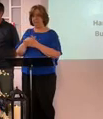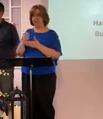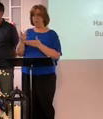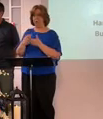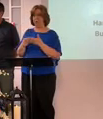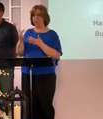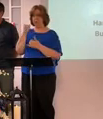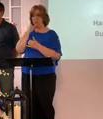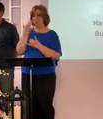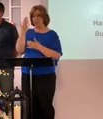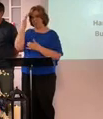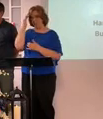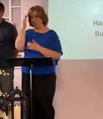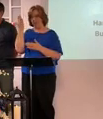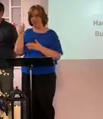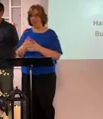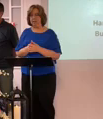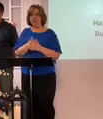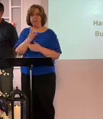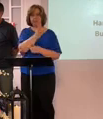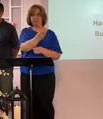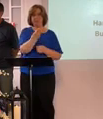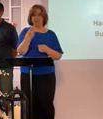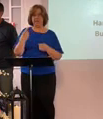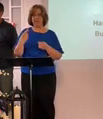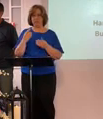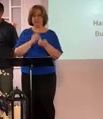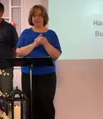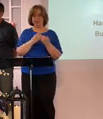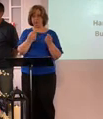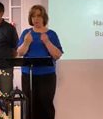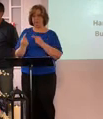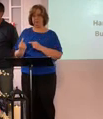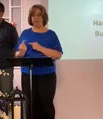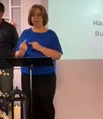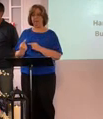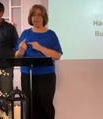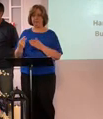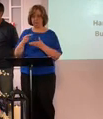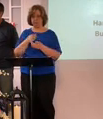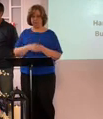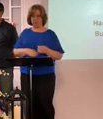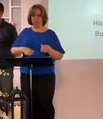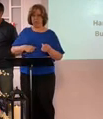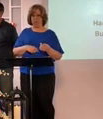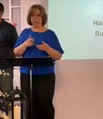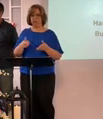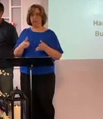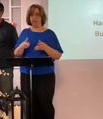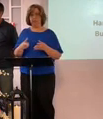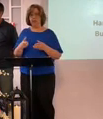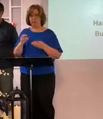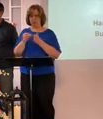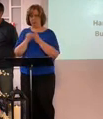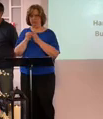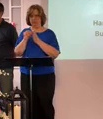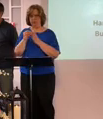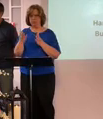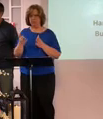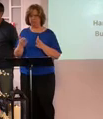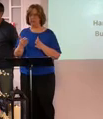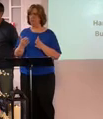the doctor comes in and they're, you know, he's looking around and he's like, have you been counting? And we're